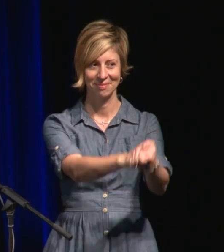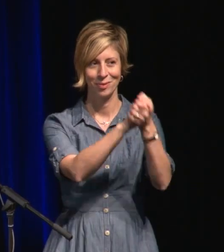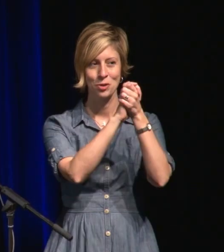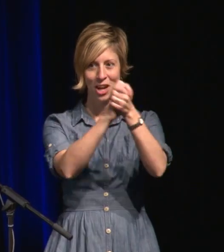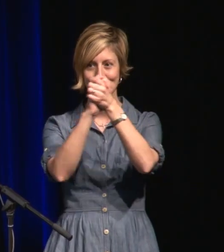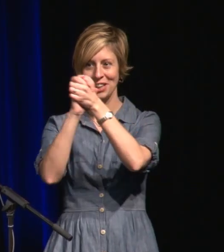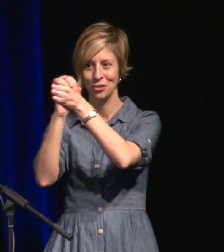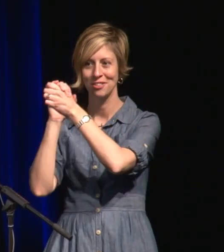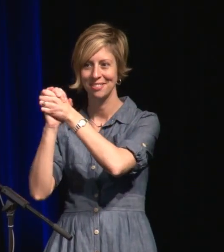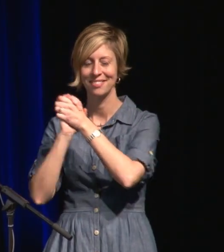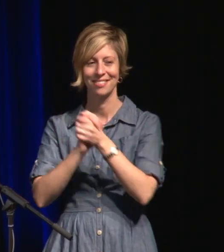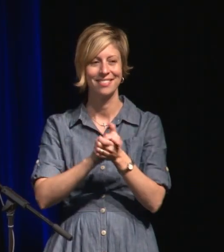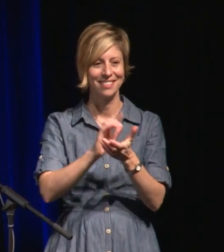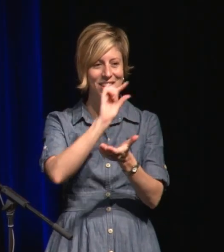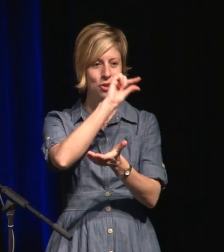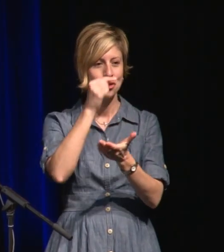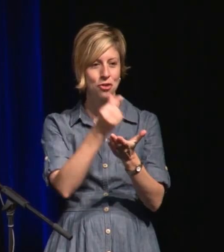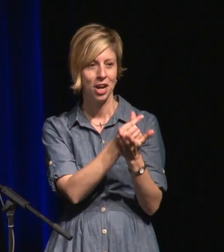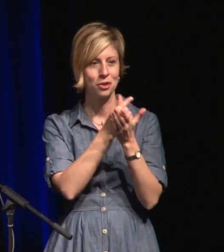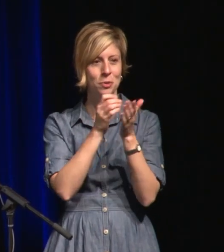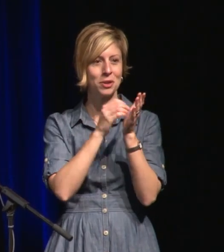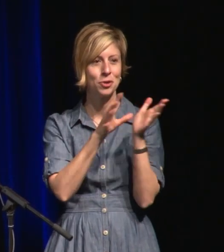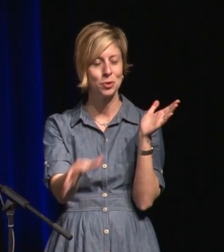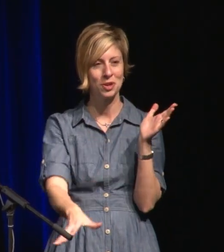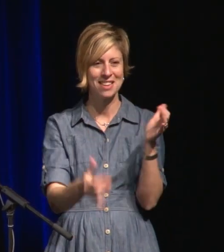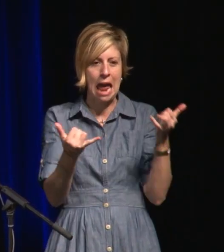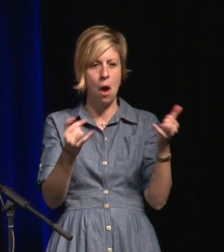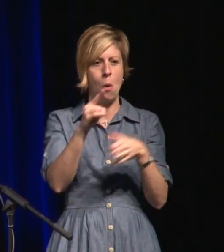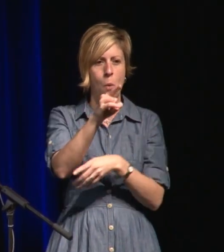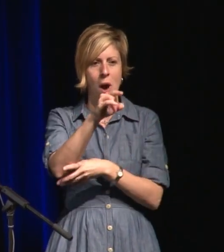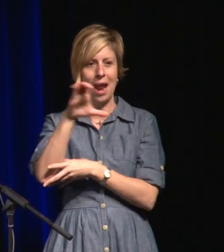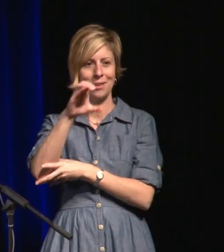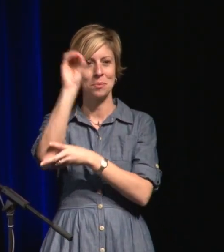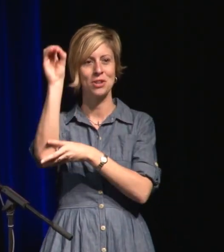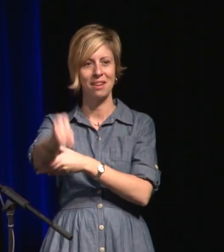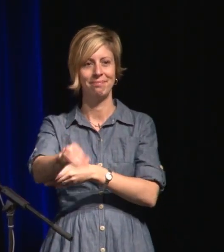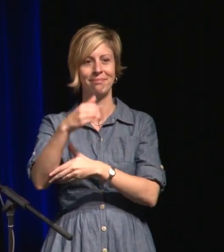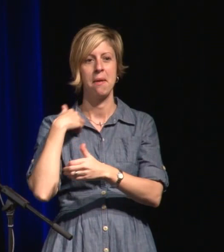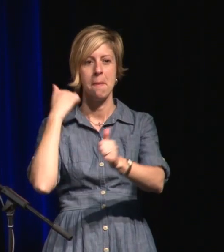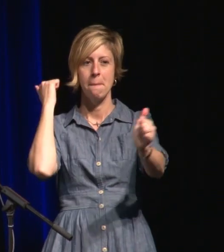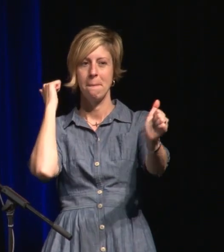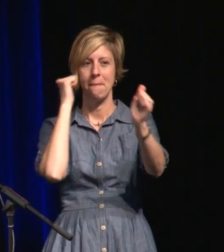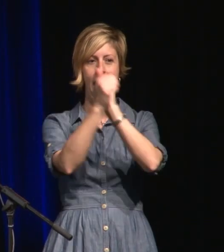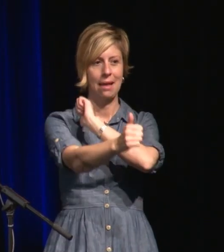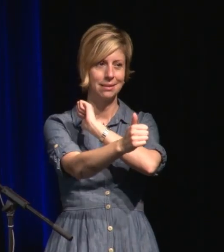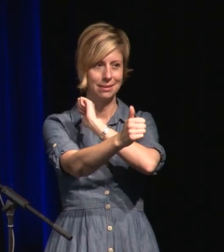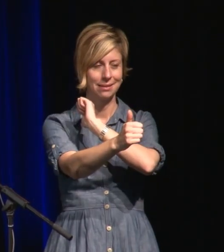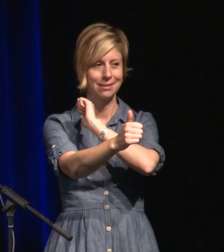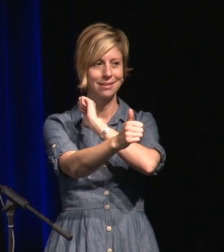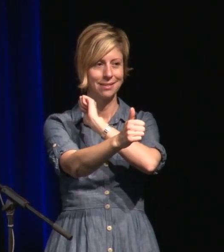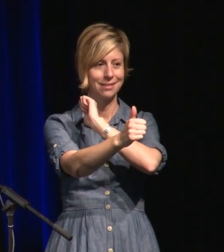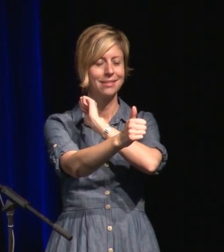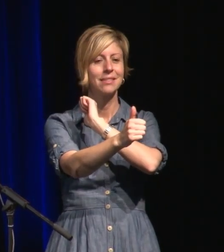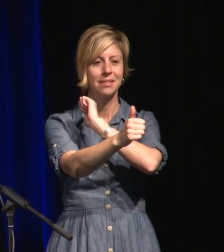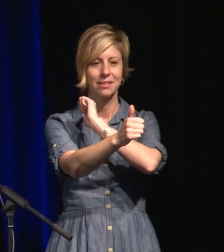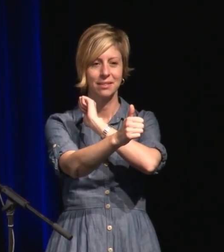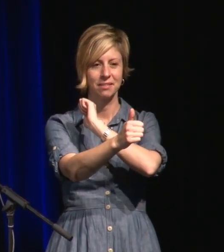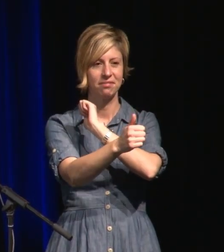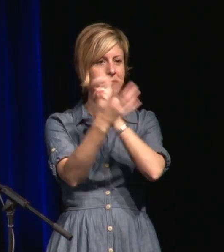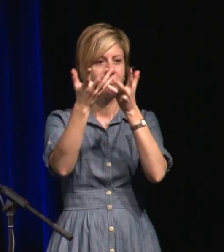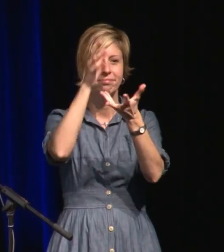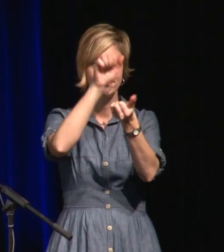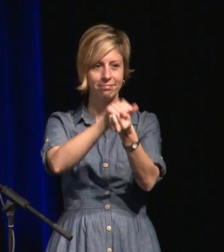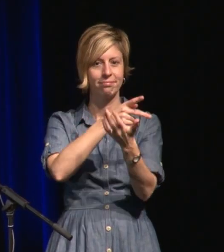Congratulations, graduates. 100% pass on that final test. You have now officially completed your